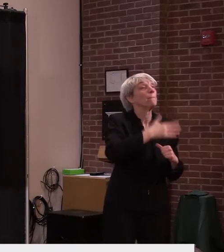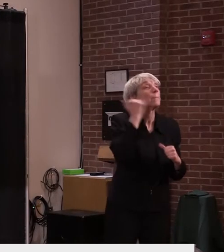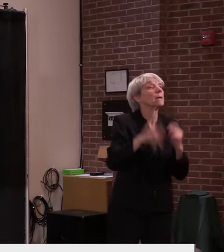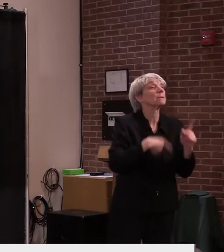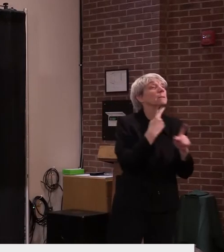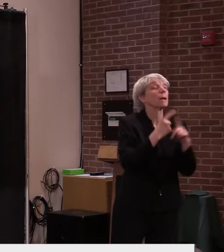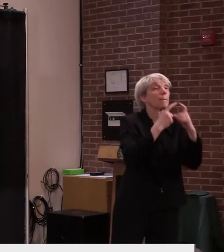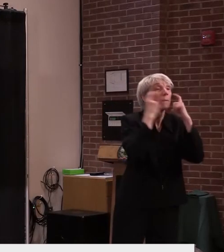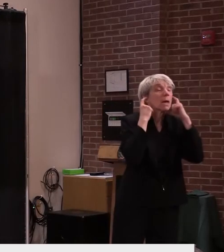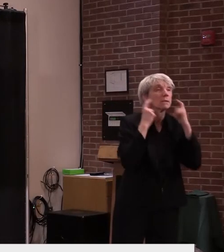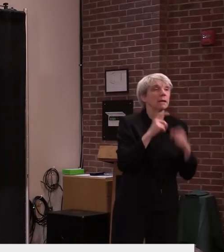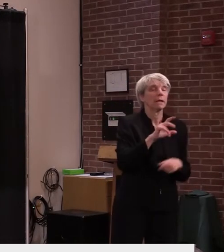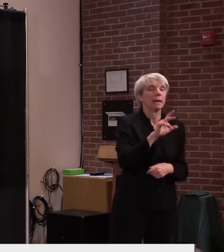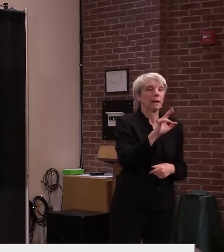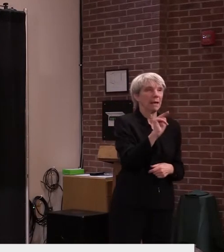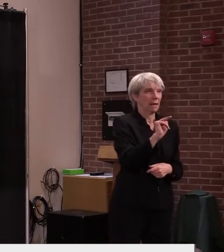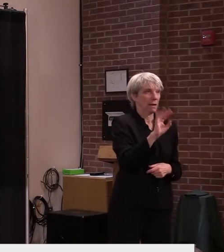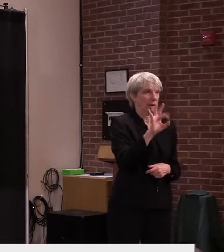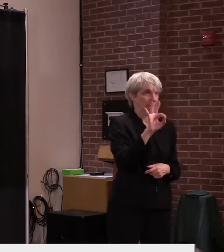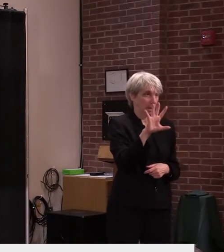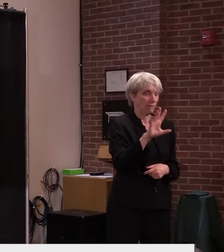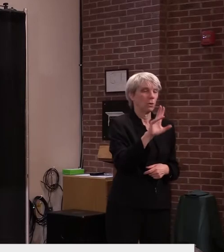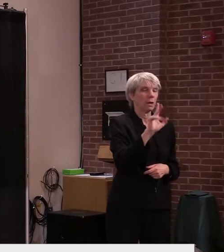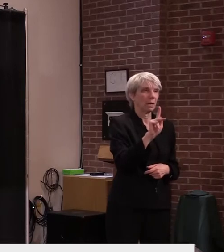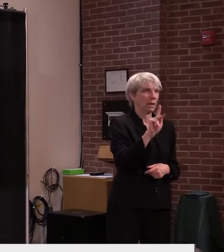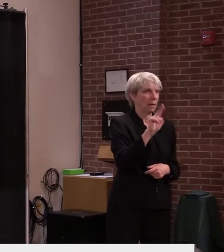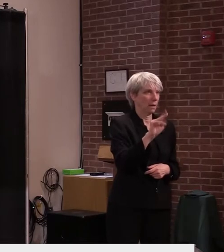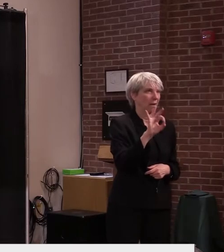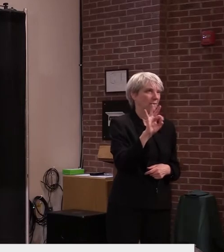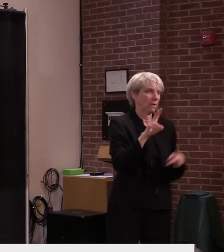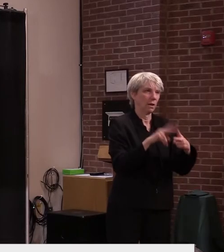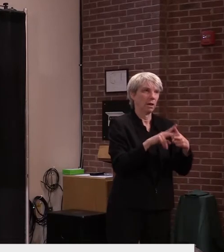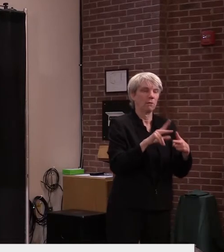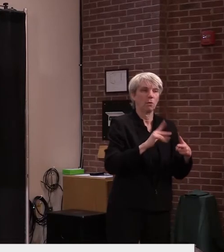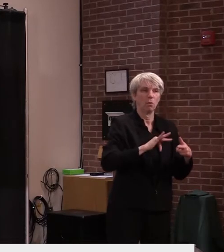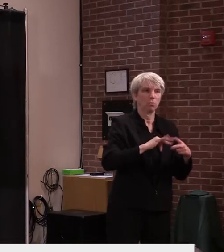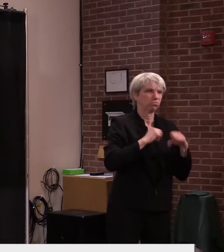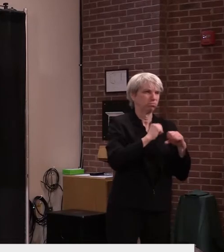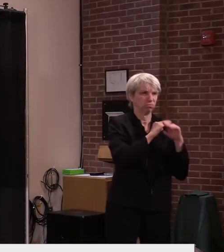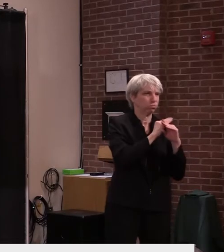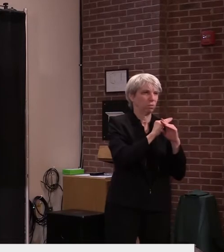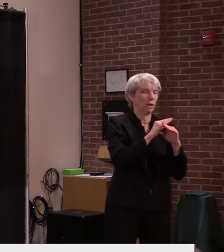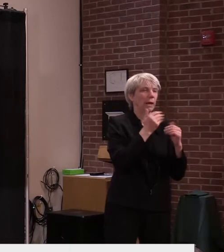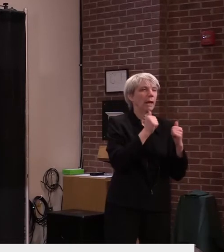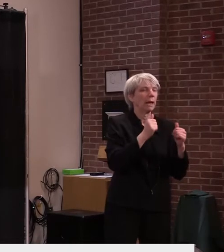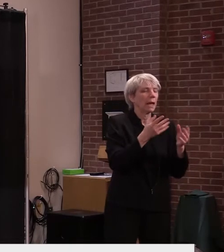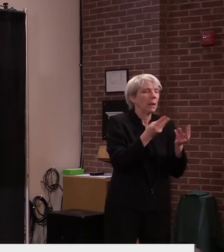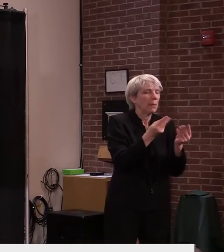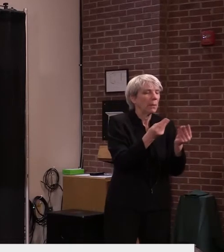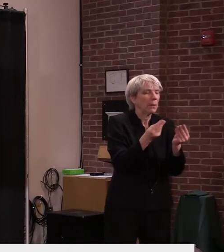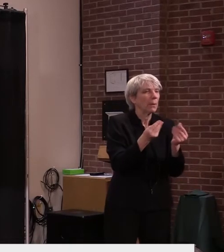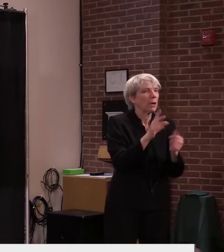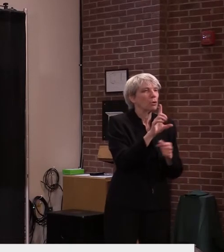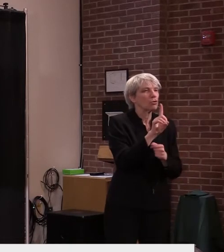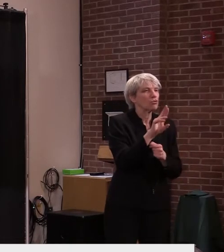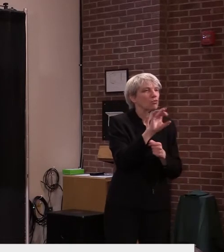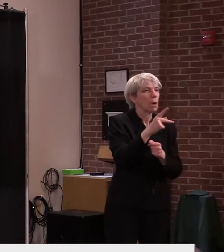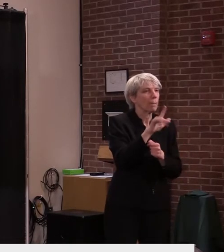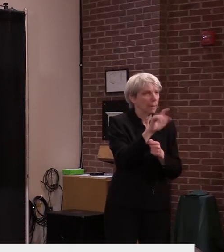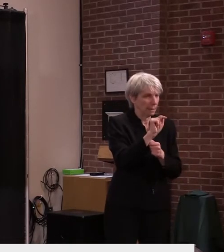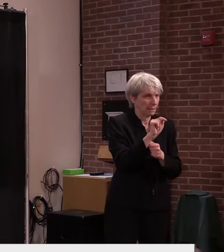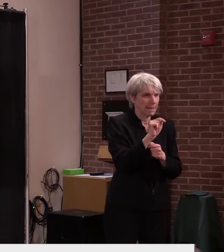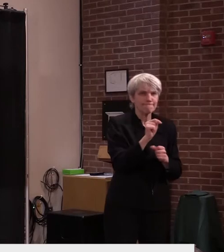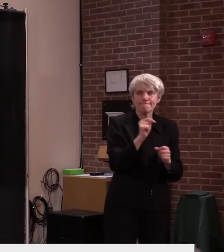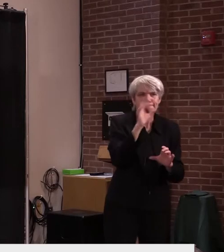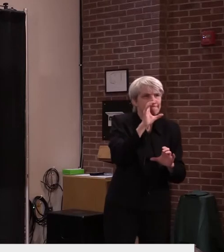or KN95 masks, which are very good at blocking droplets. If you don't or can't get that type of